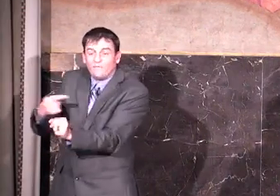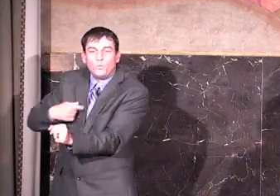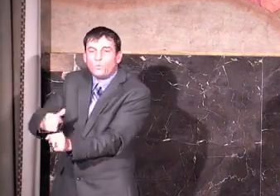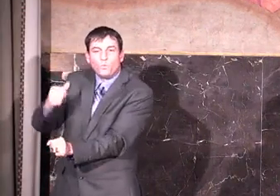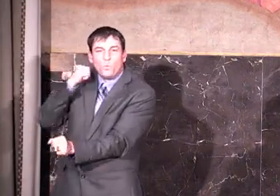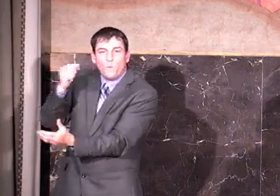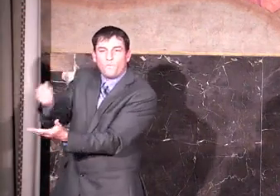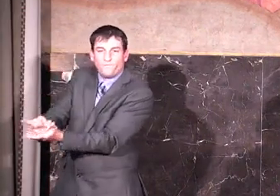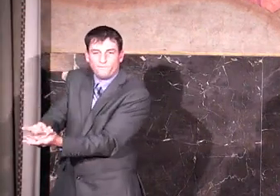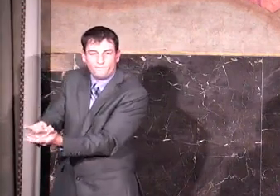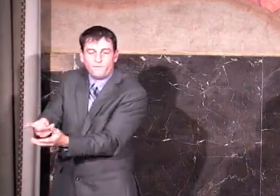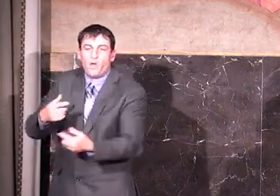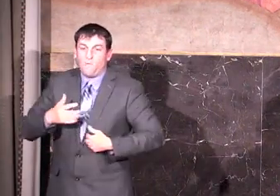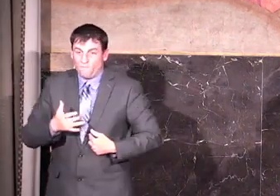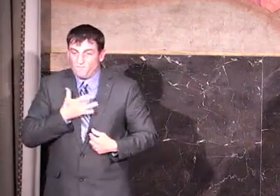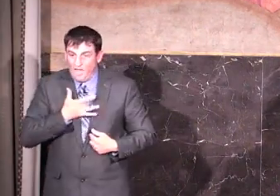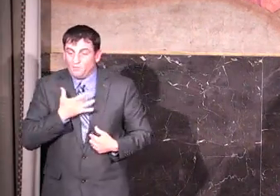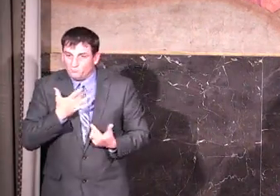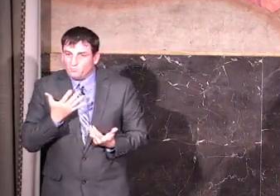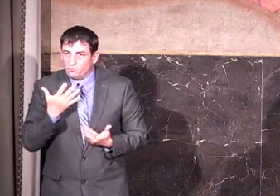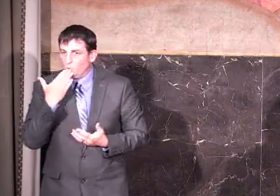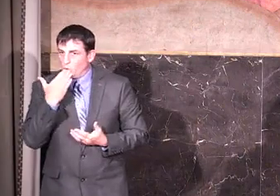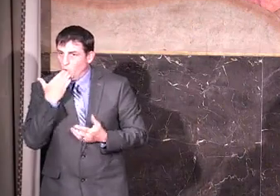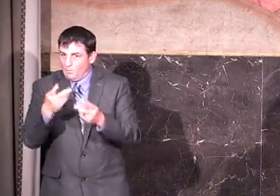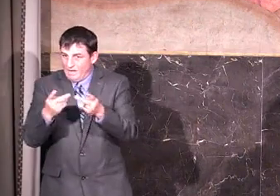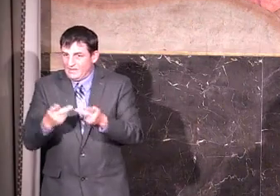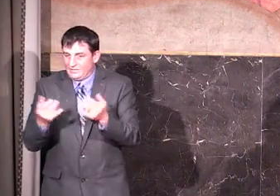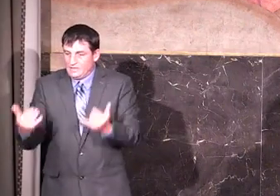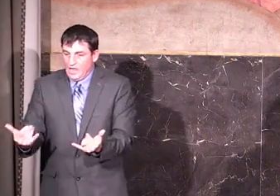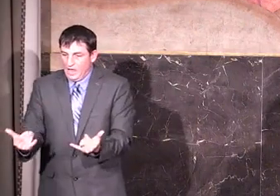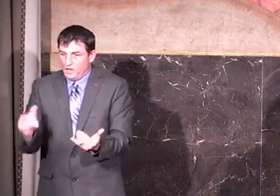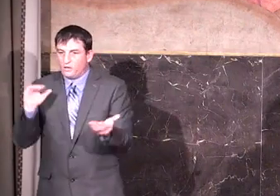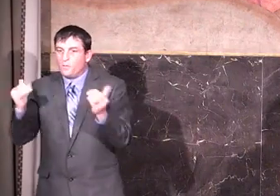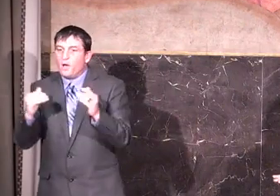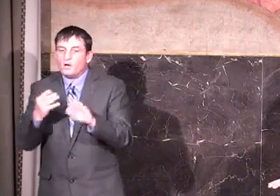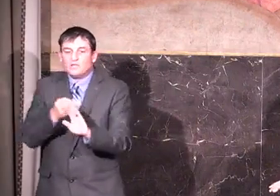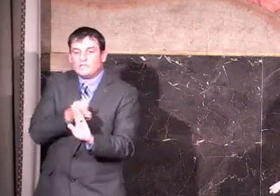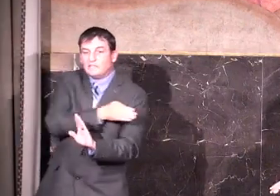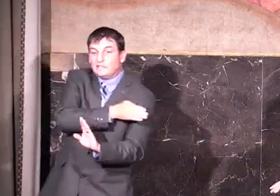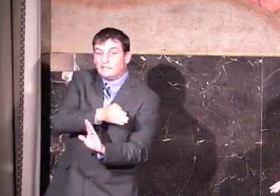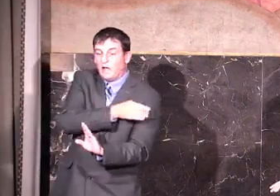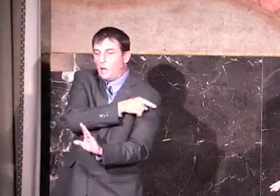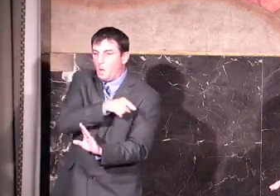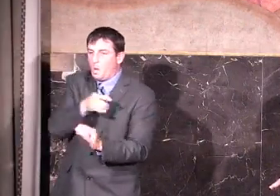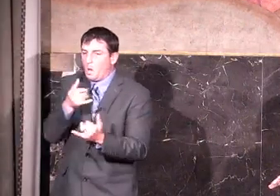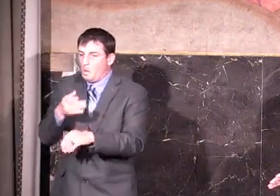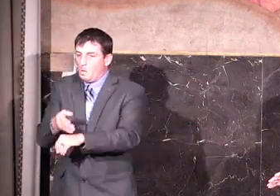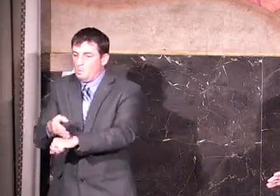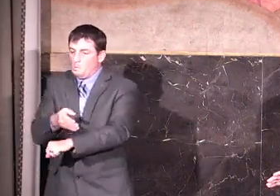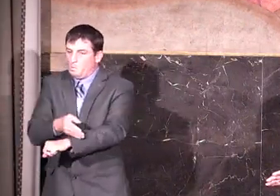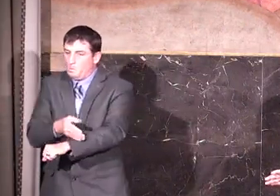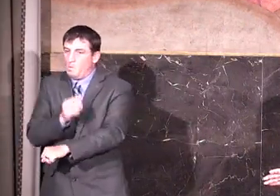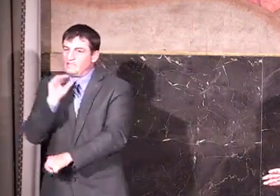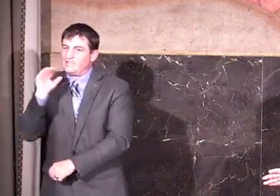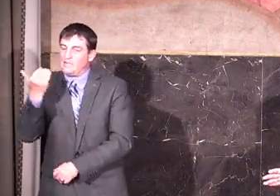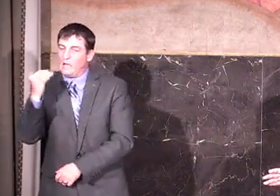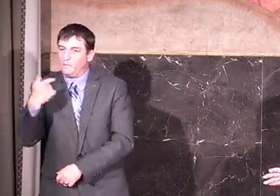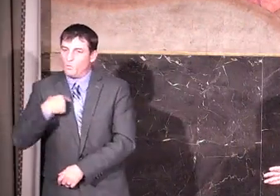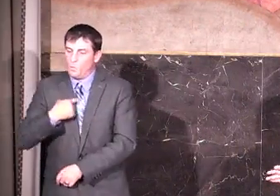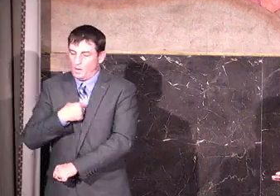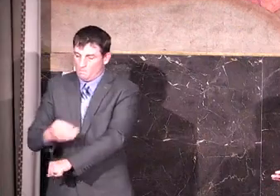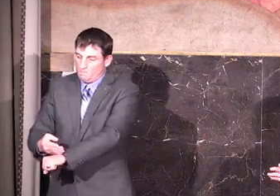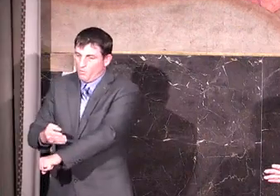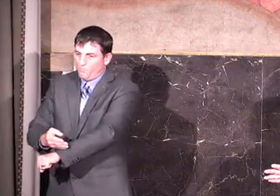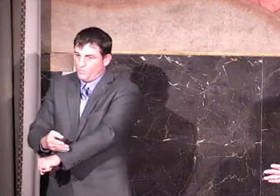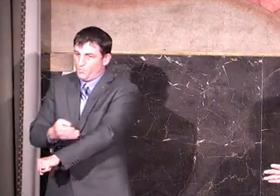place right now relative to where we've been, and certainly it appears that we're moving in the right